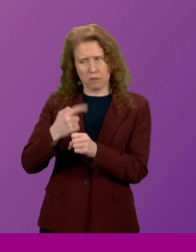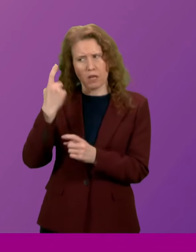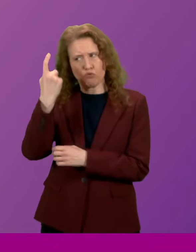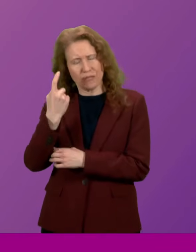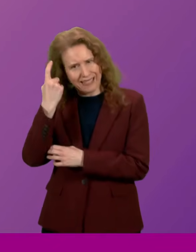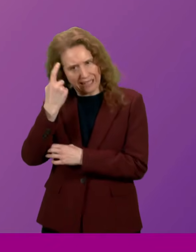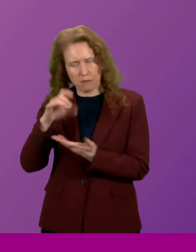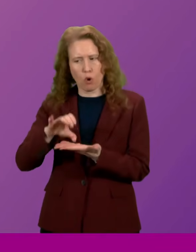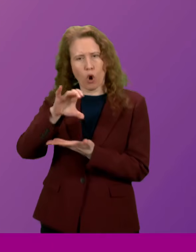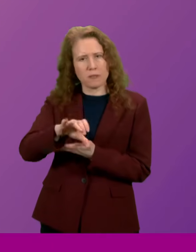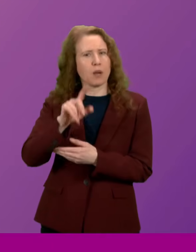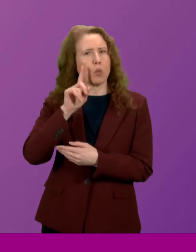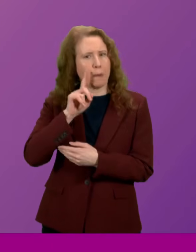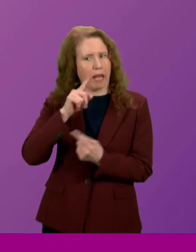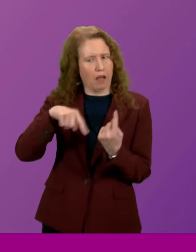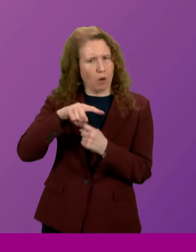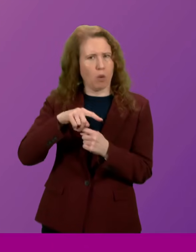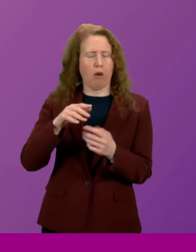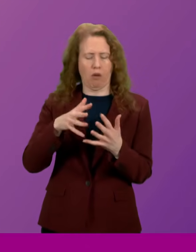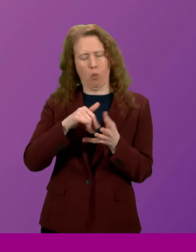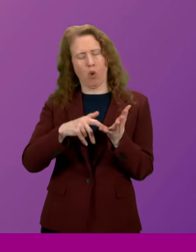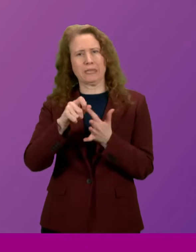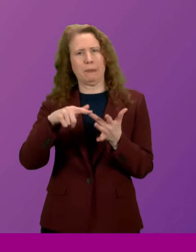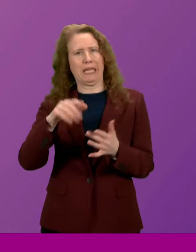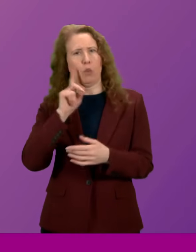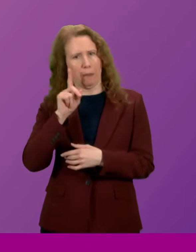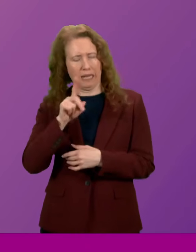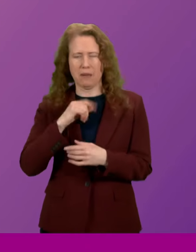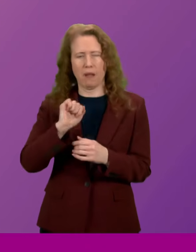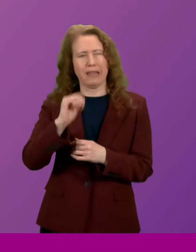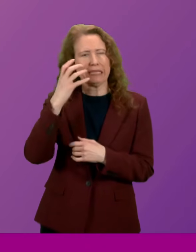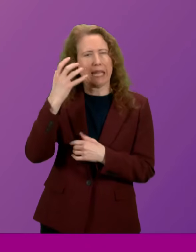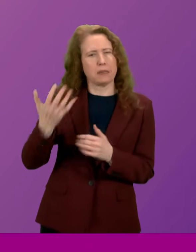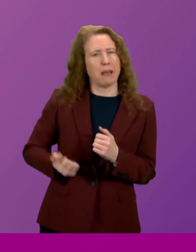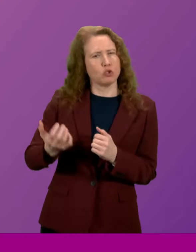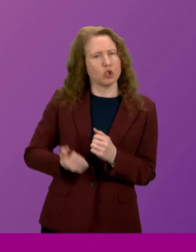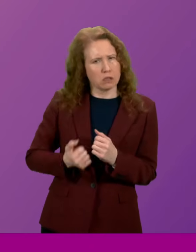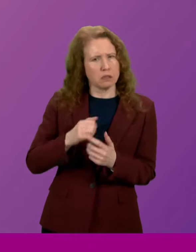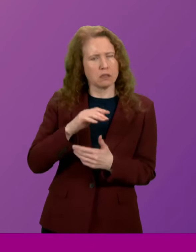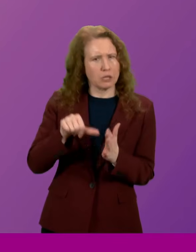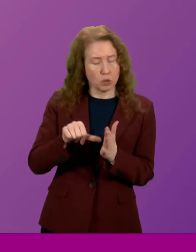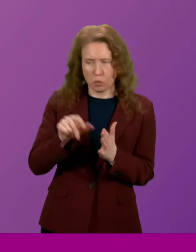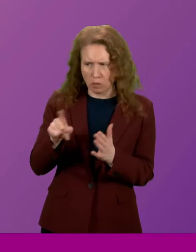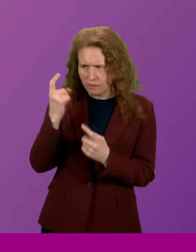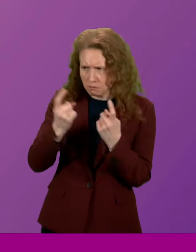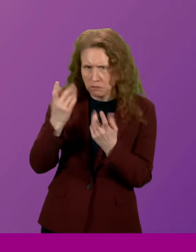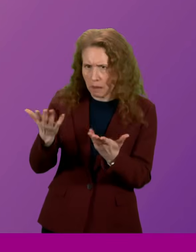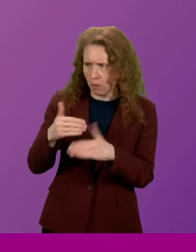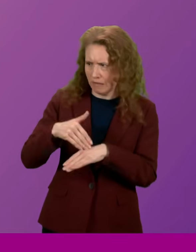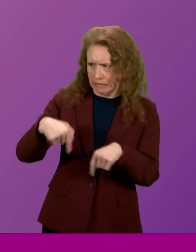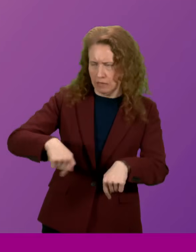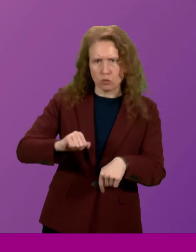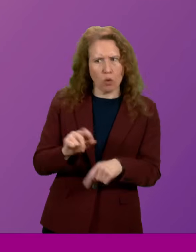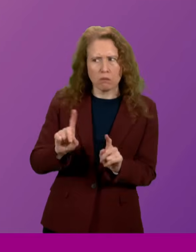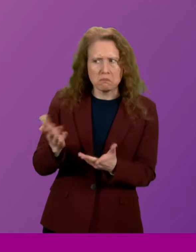pension inequality, what assessment the Scottish Government has made of the potential social security implications for those affected in Scotland?